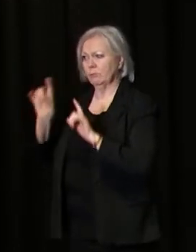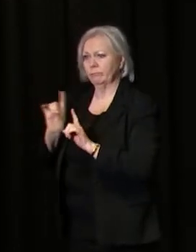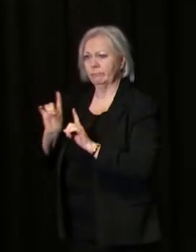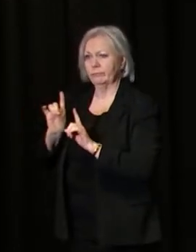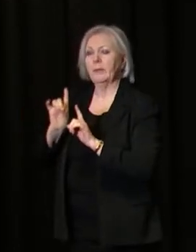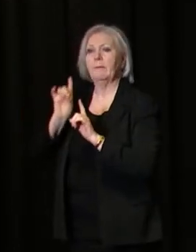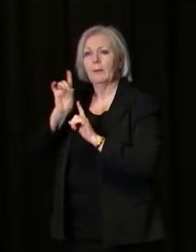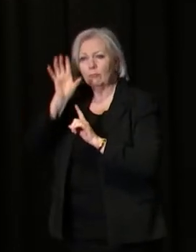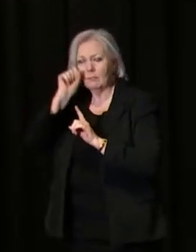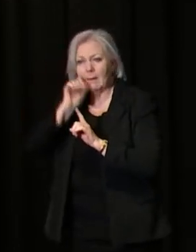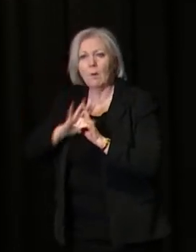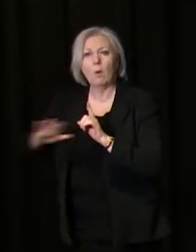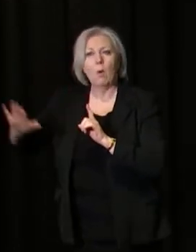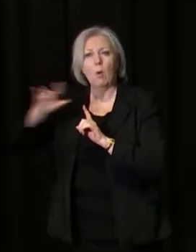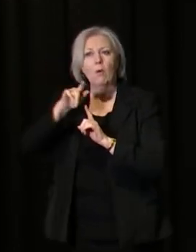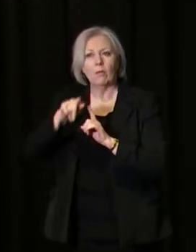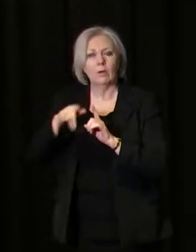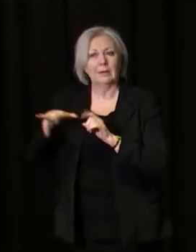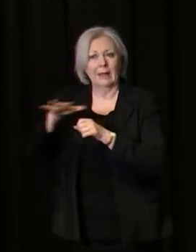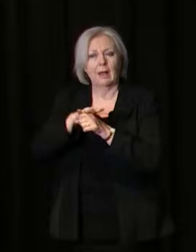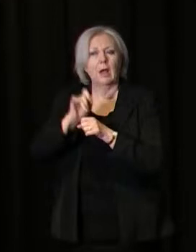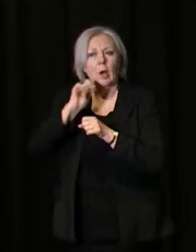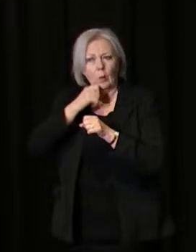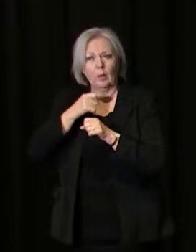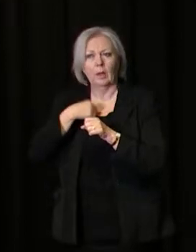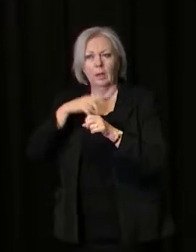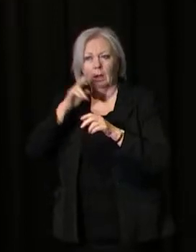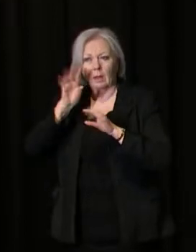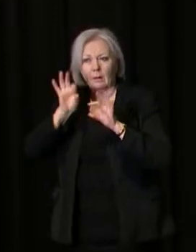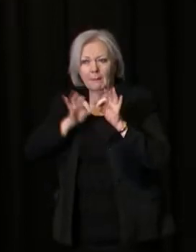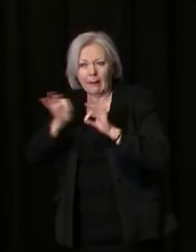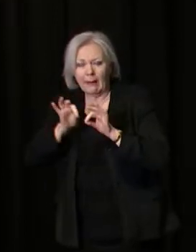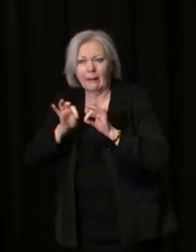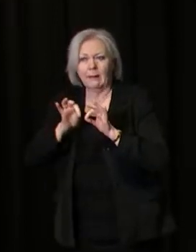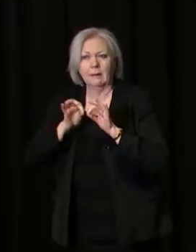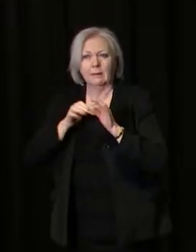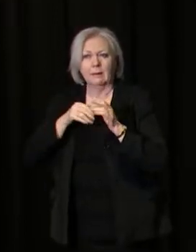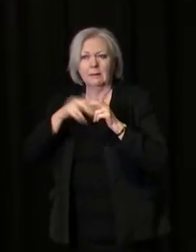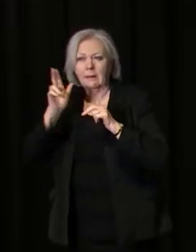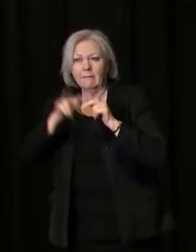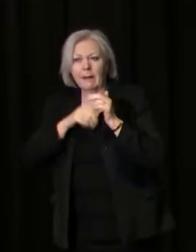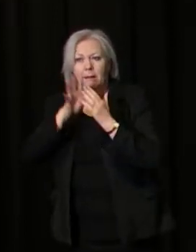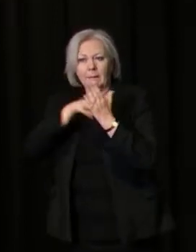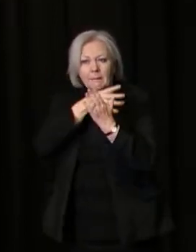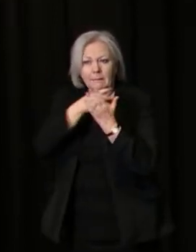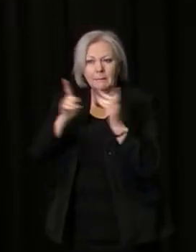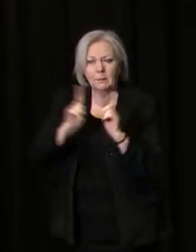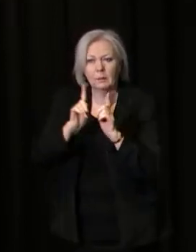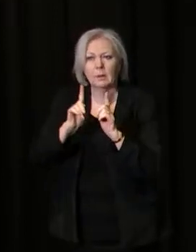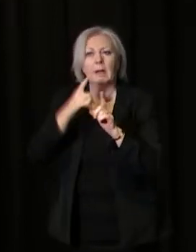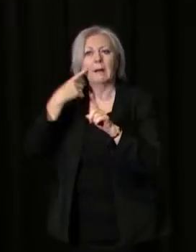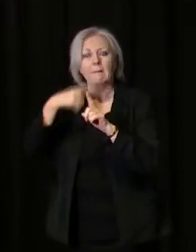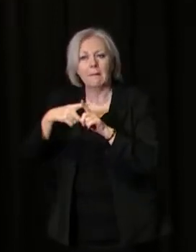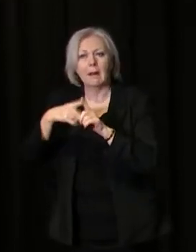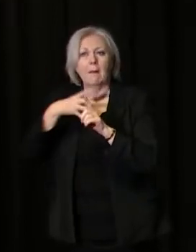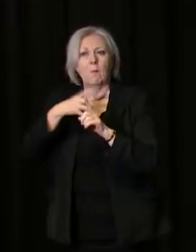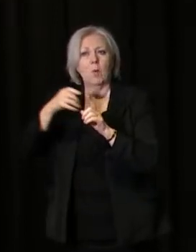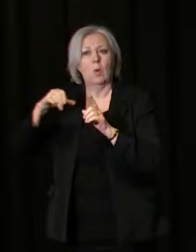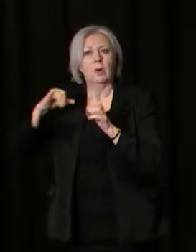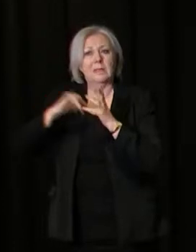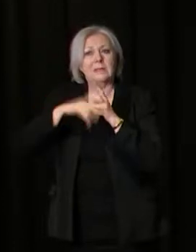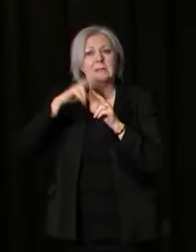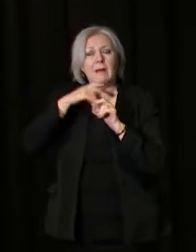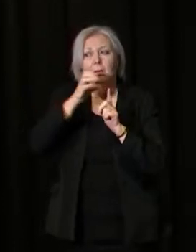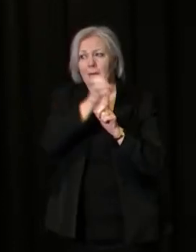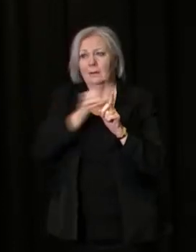have been ramped up, and that's required bringing in surge workforces in all of those areas,